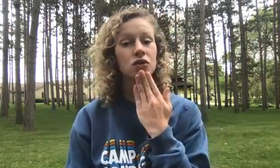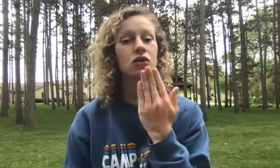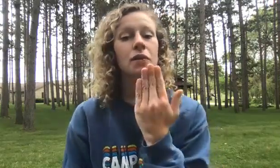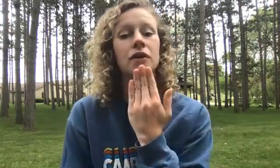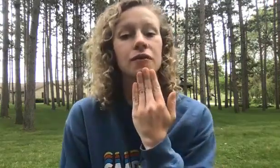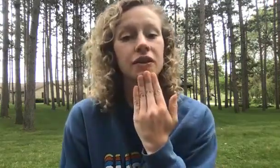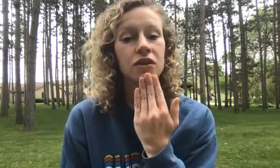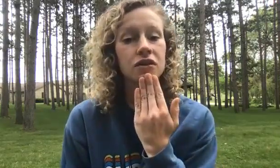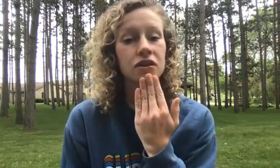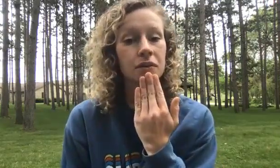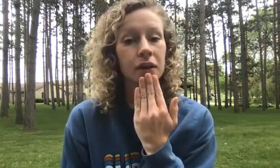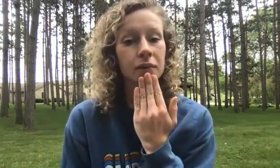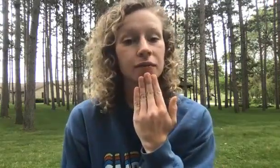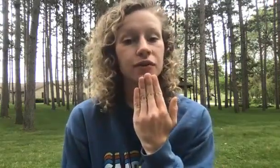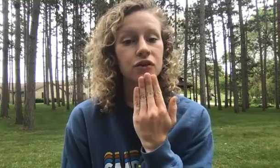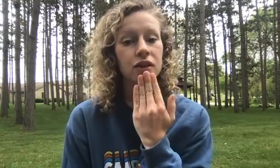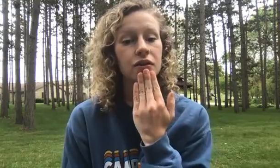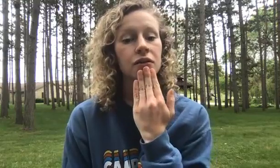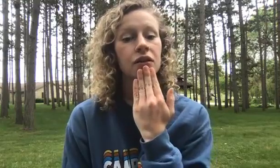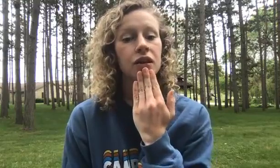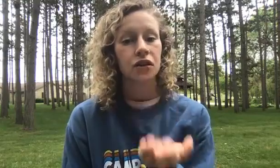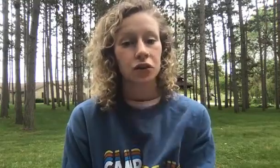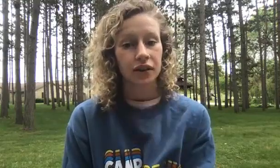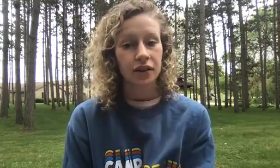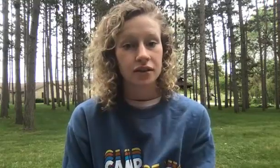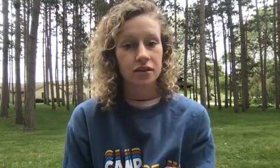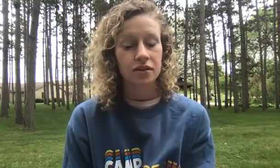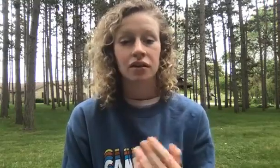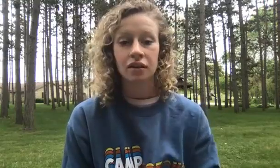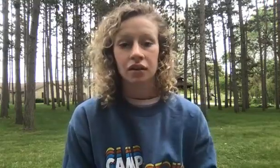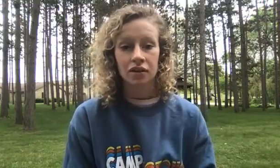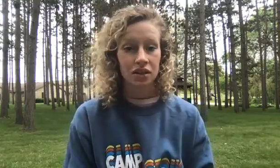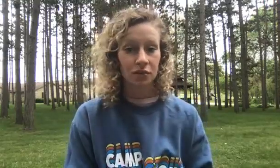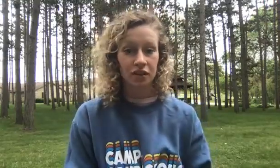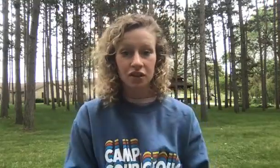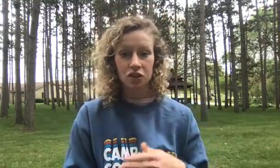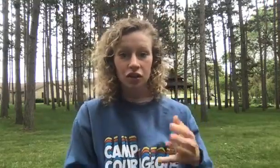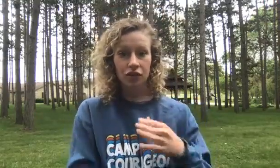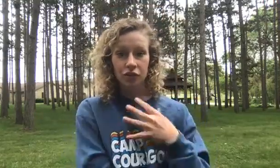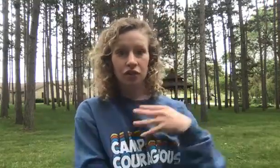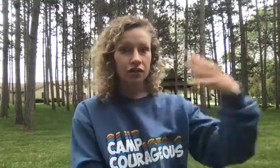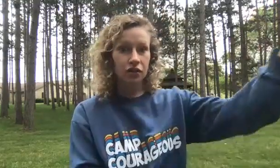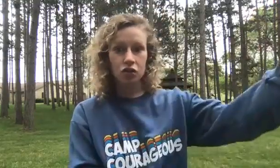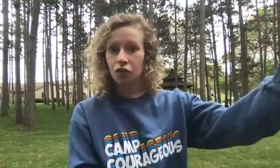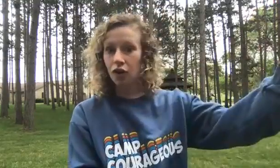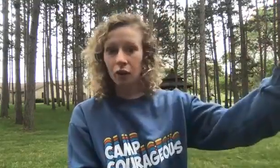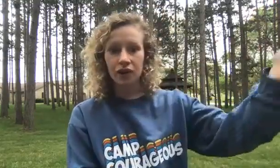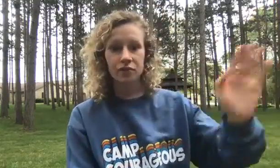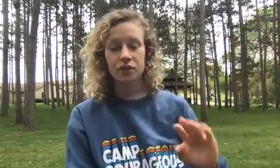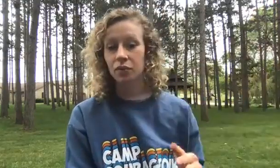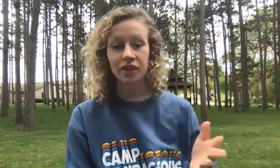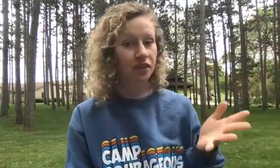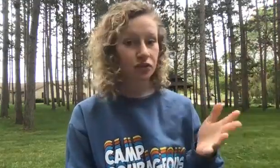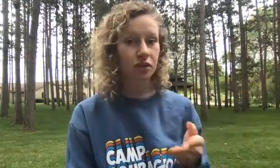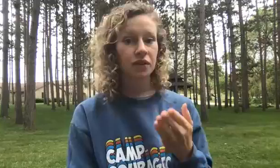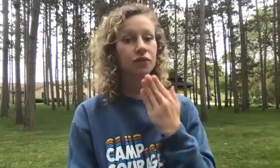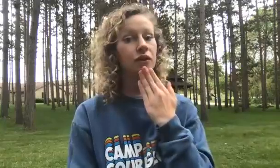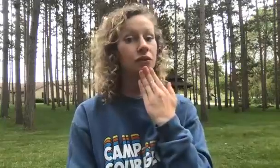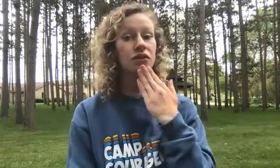put your fingers at the bottom of your chin and you go like this. Something that's good if you're even so far away from someone and they do something for you and you say